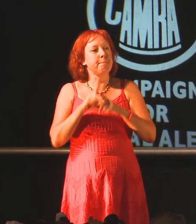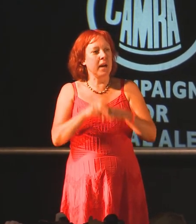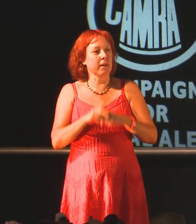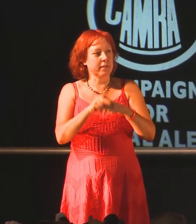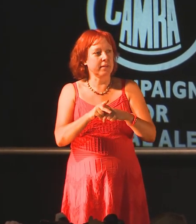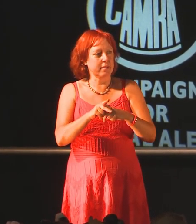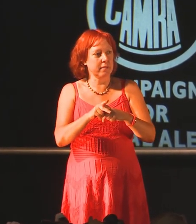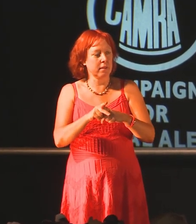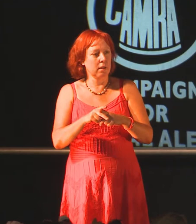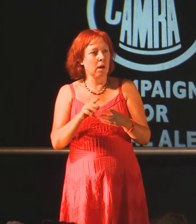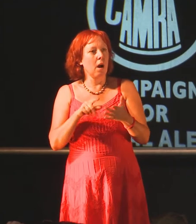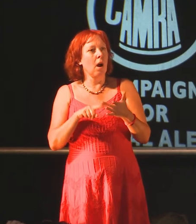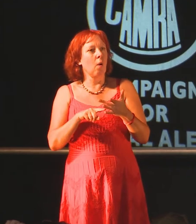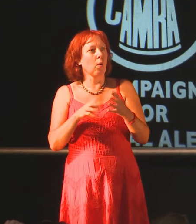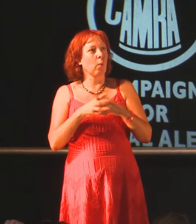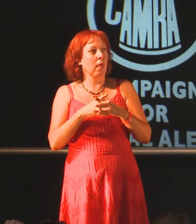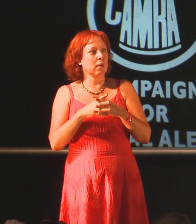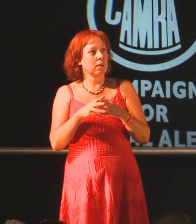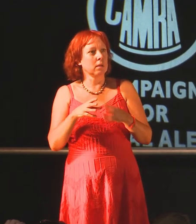Oakwell Senior Bitter.